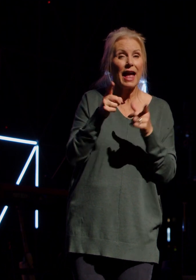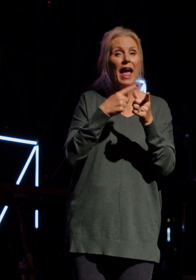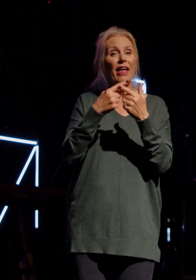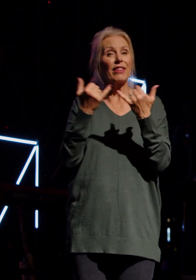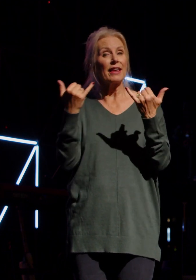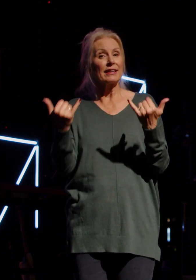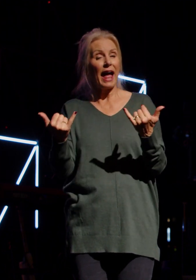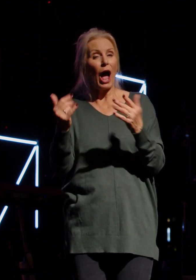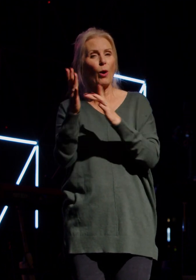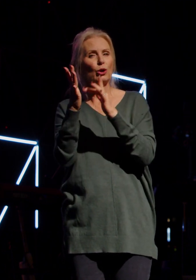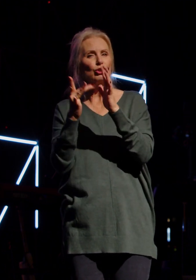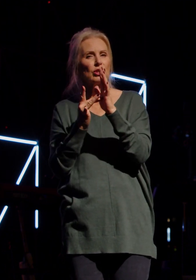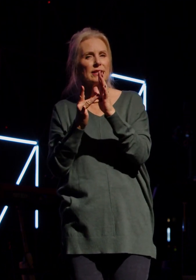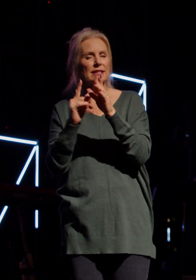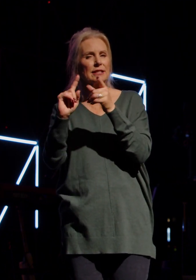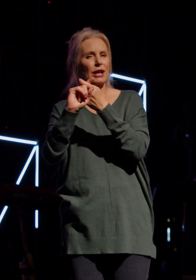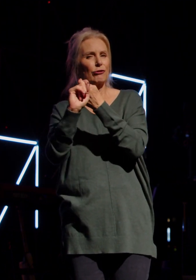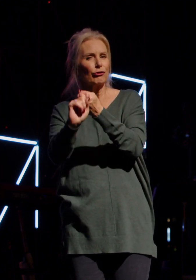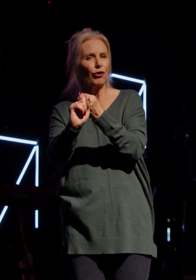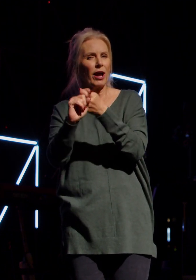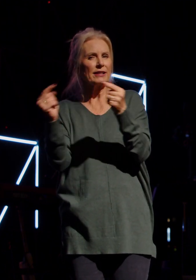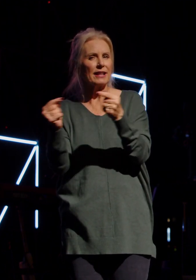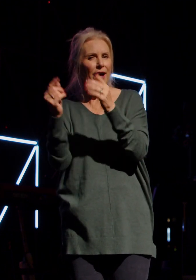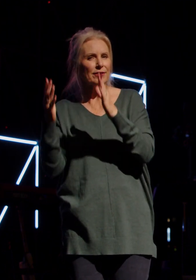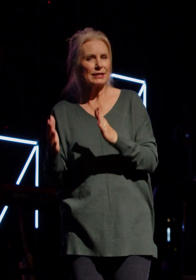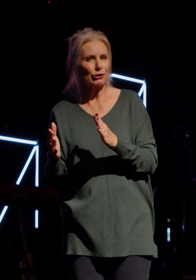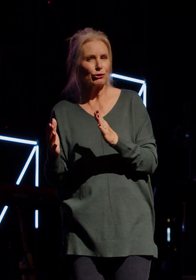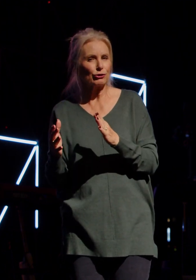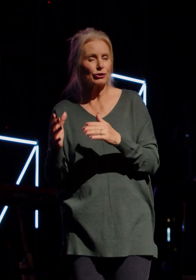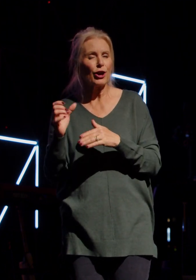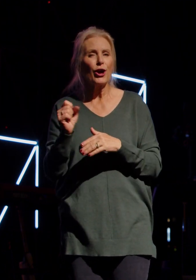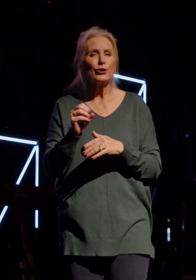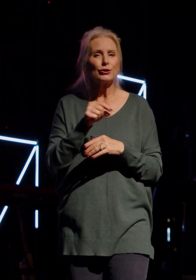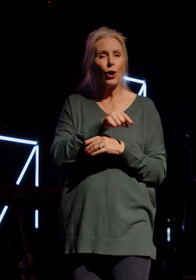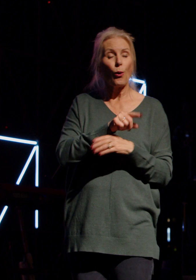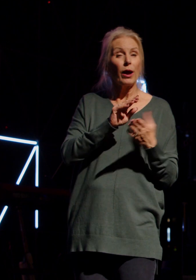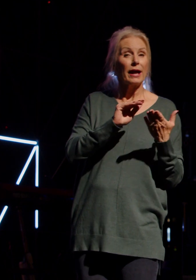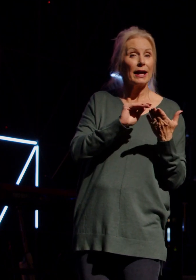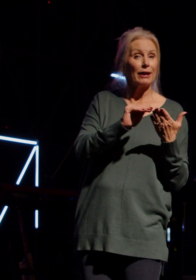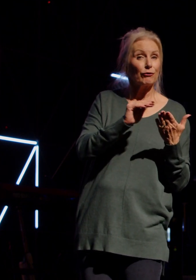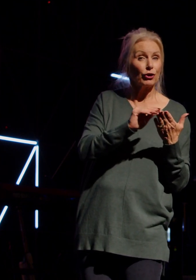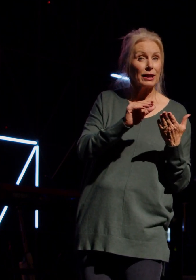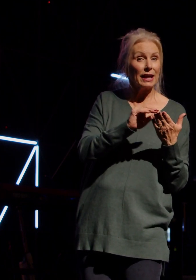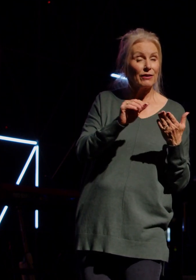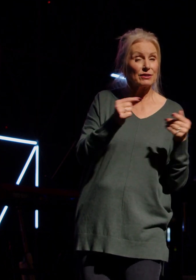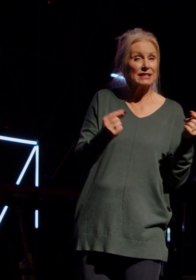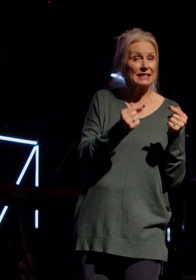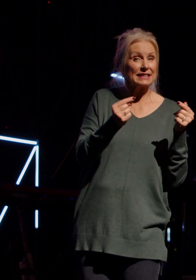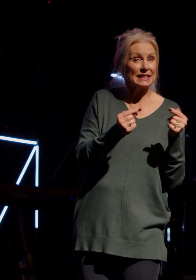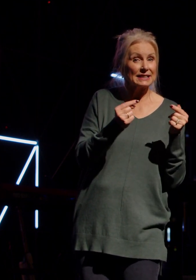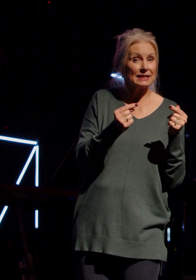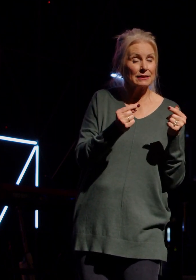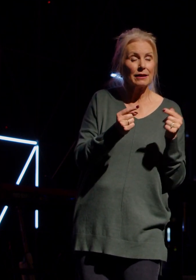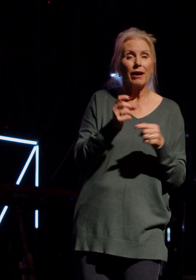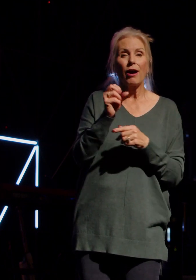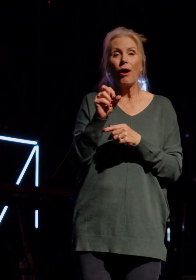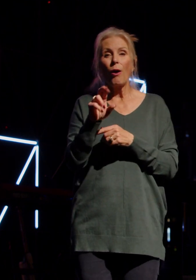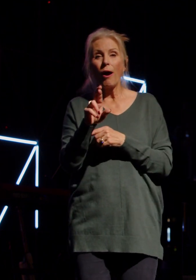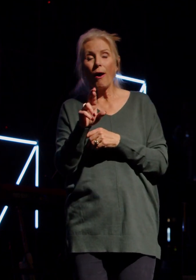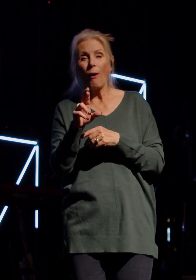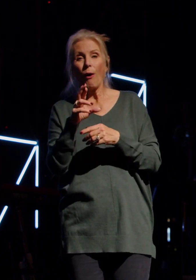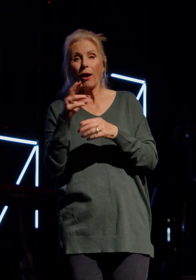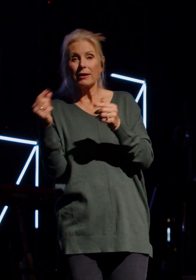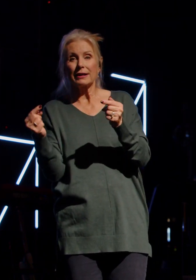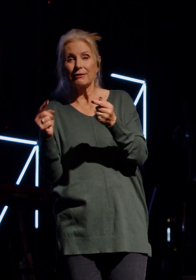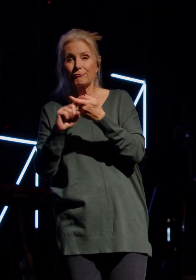main ideas in these stories that we read, the forgiver of sins and the friend of sinners, and that we're either followers or opponents of him. In